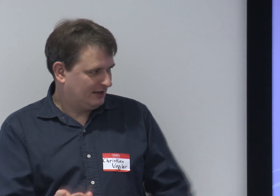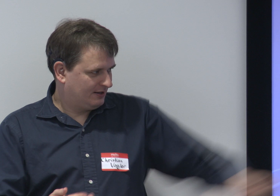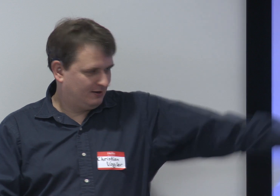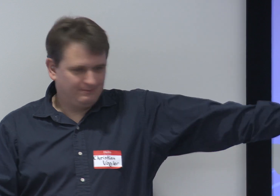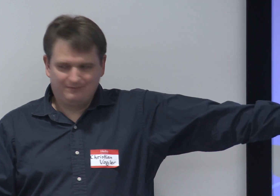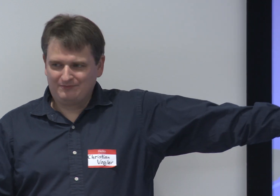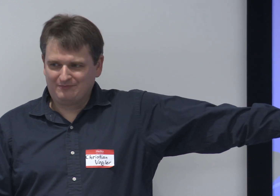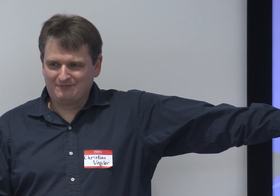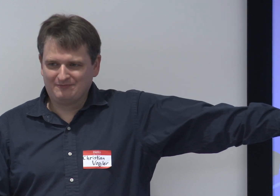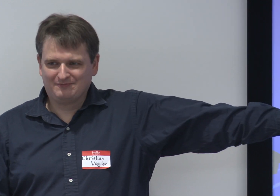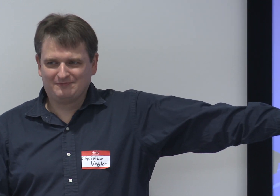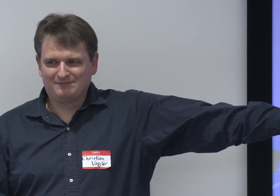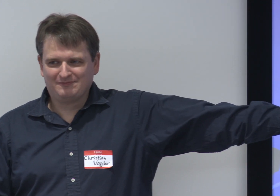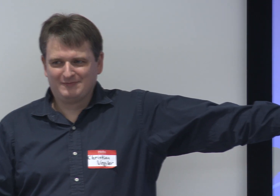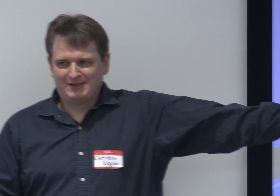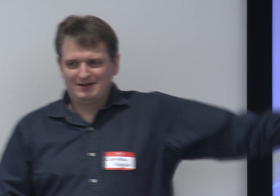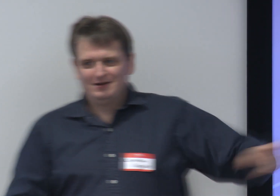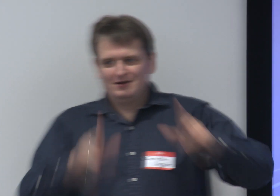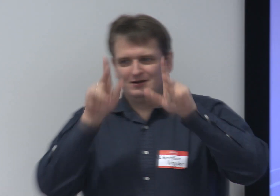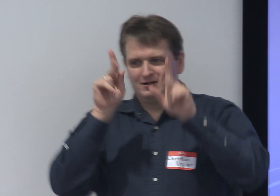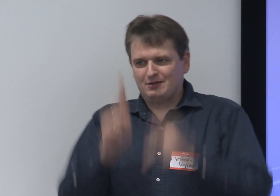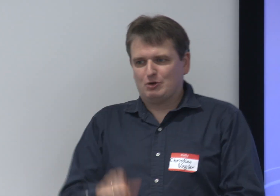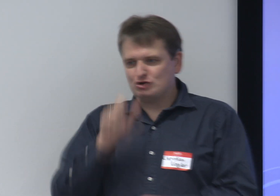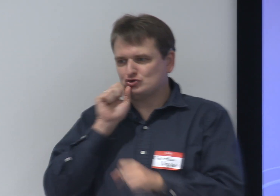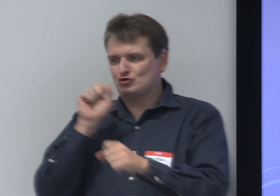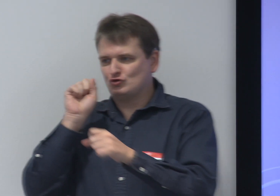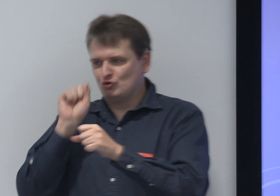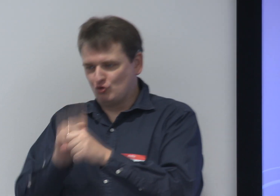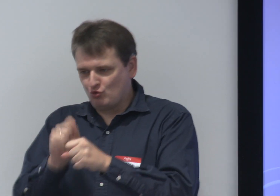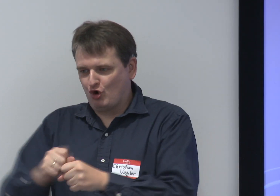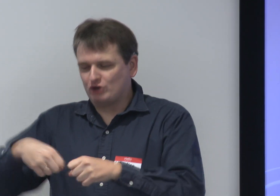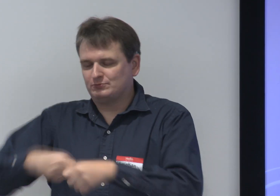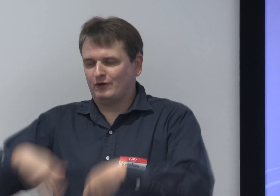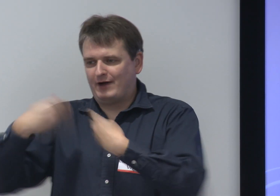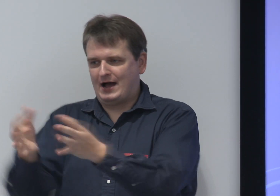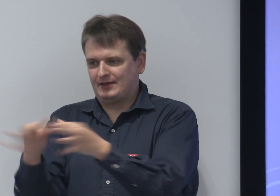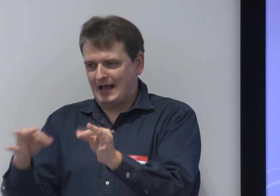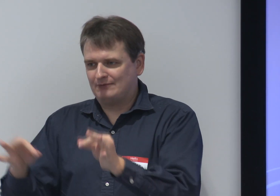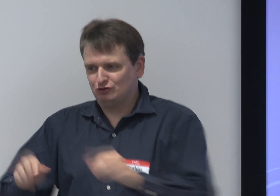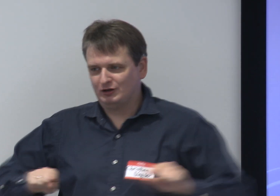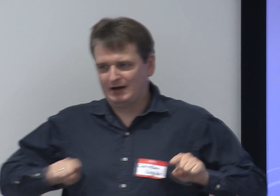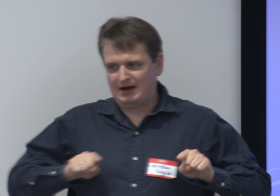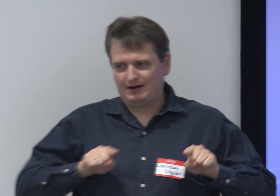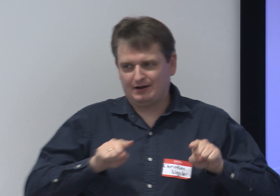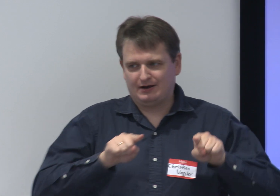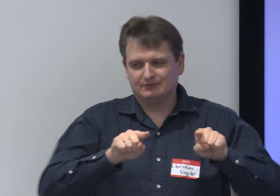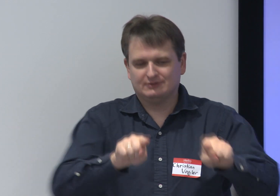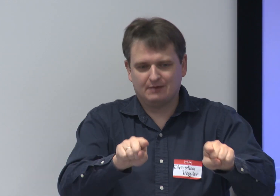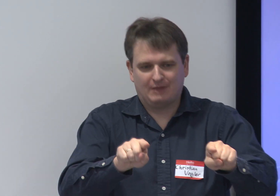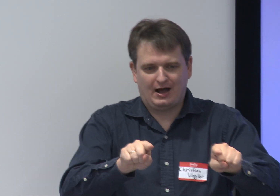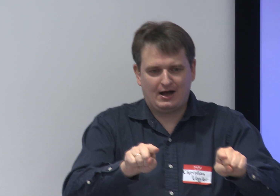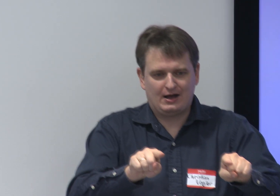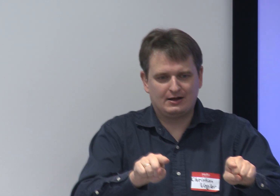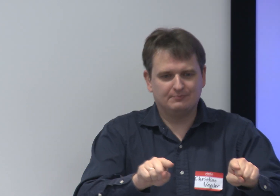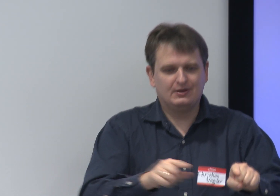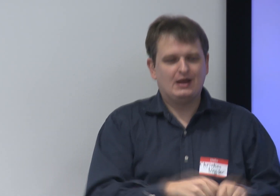For example, what you're seeing projected on the screen in the corner. The person who is working to provide these captions is working in parallel.